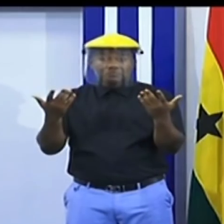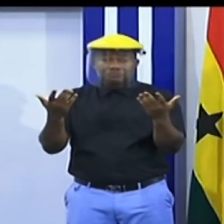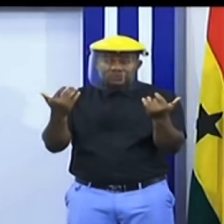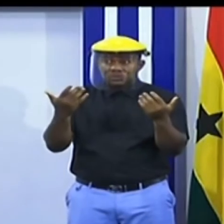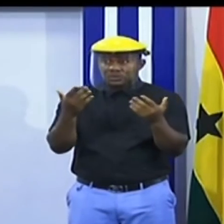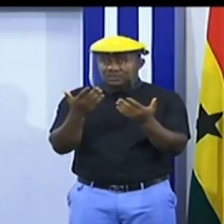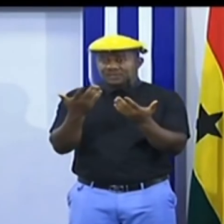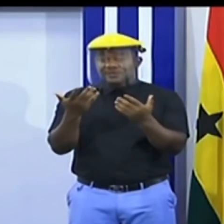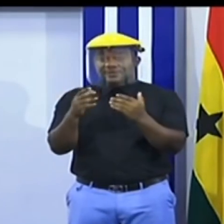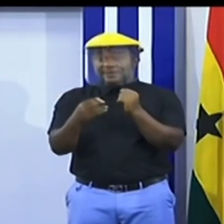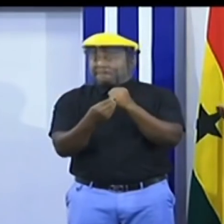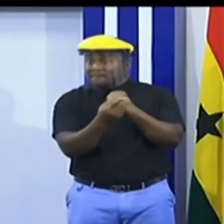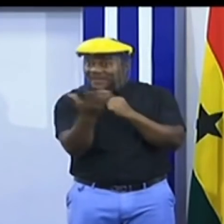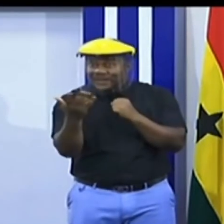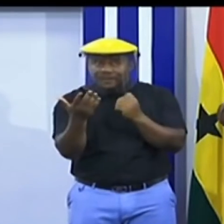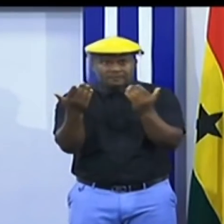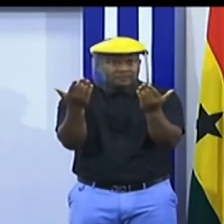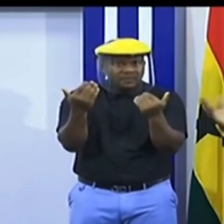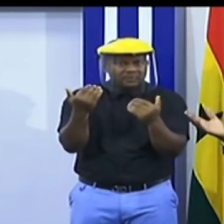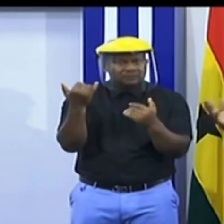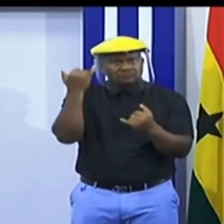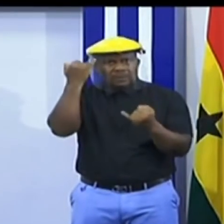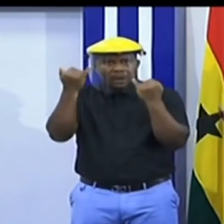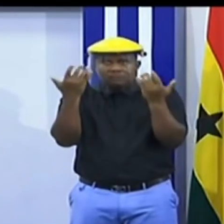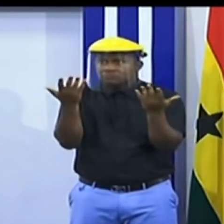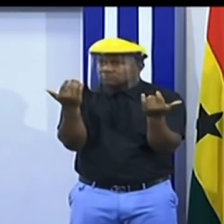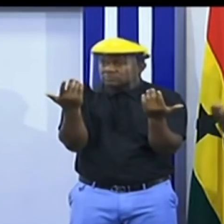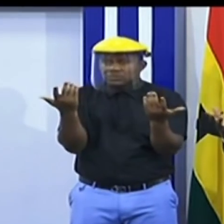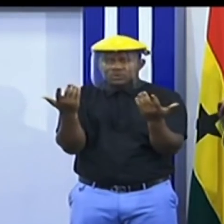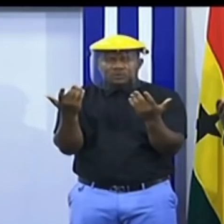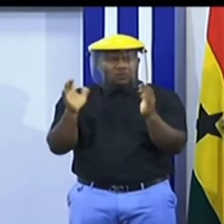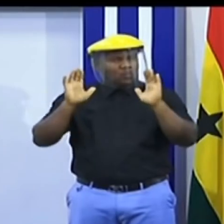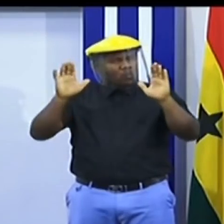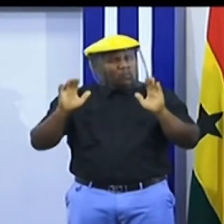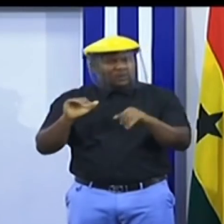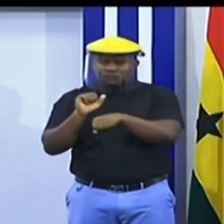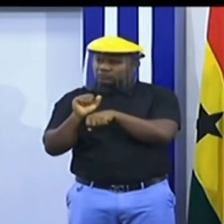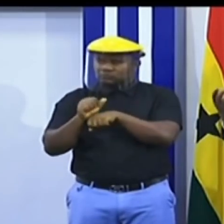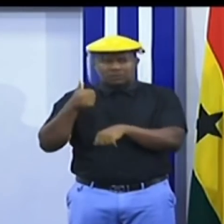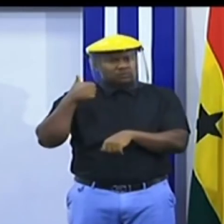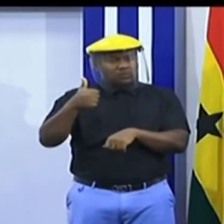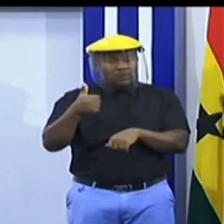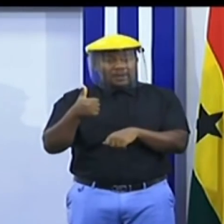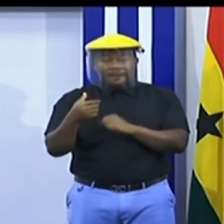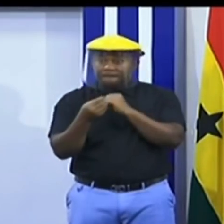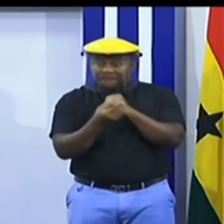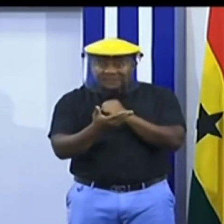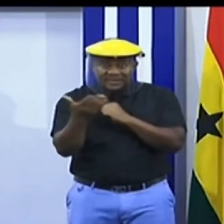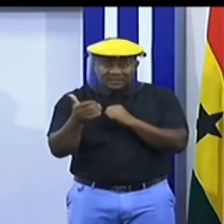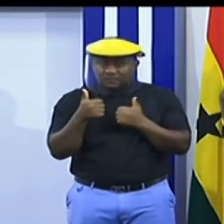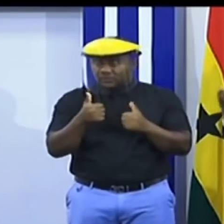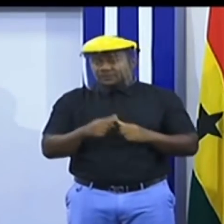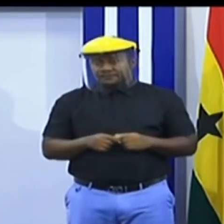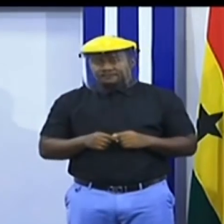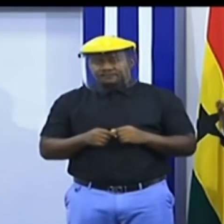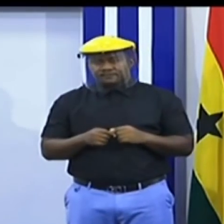you, our colleagues in the media, to also, as you've done so far, and you've done a fantastic job, play your part by also getting all